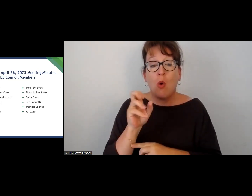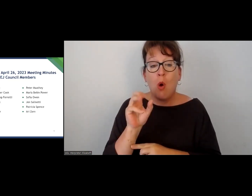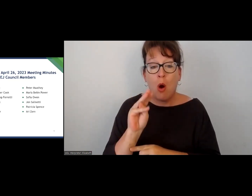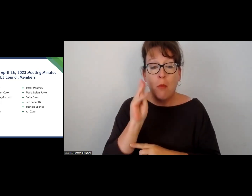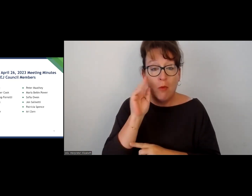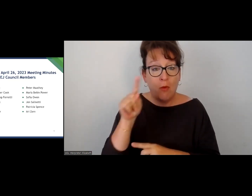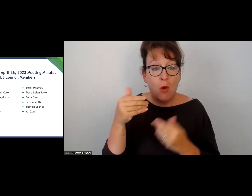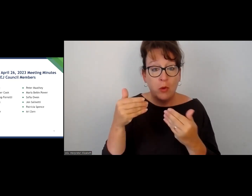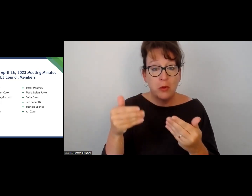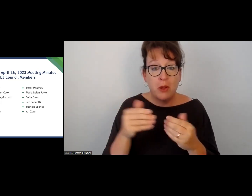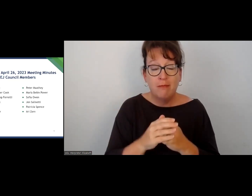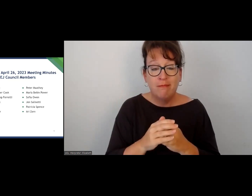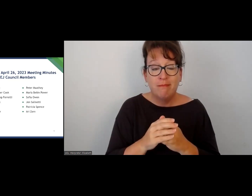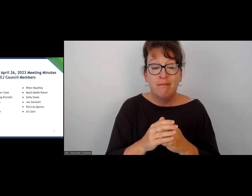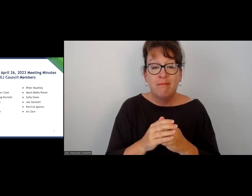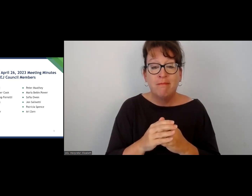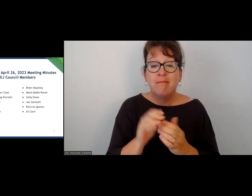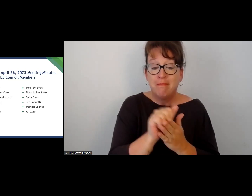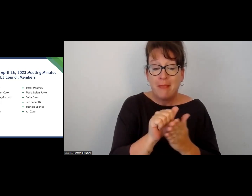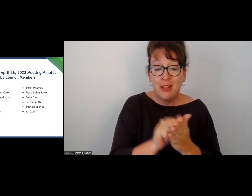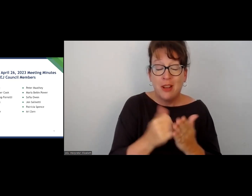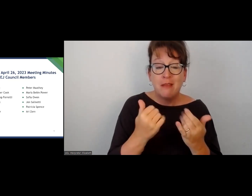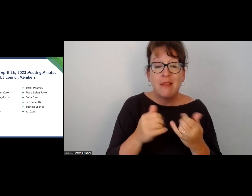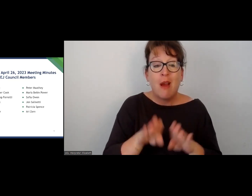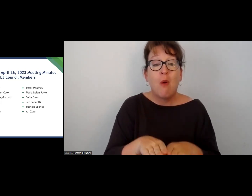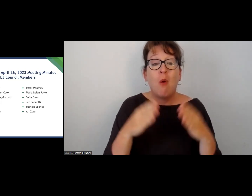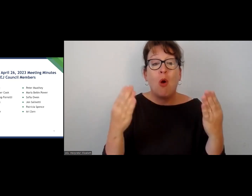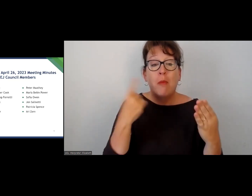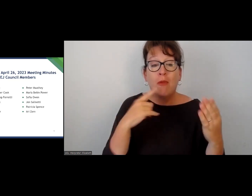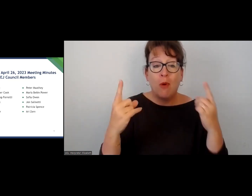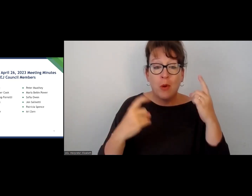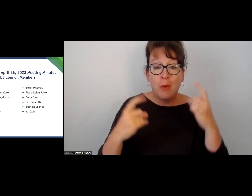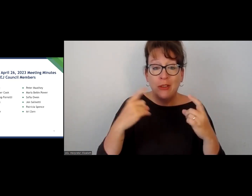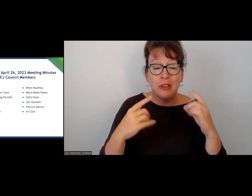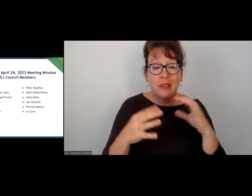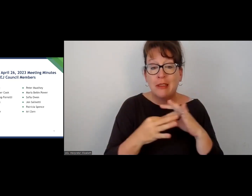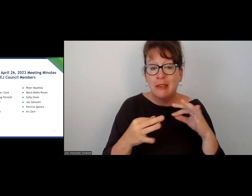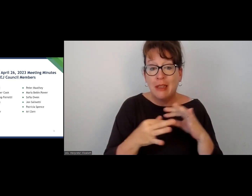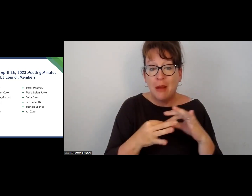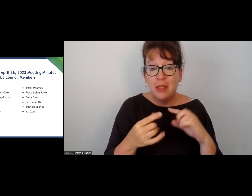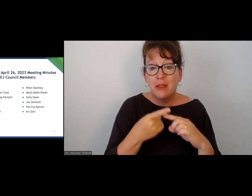will open it up right now to questions or comments from